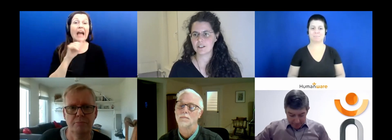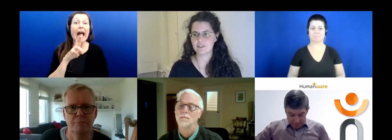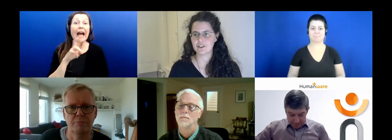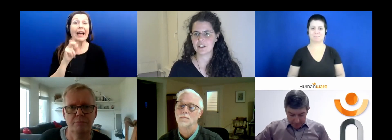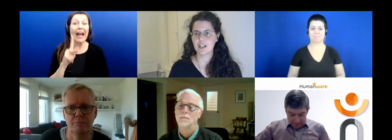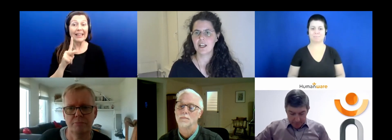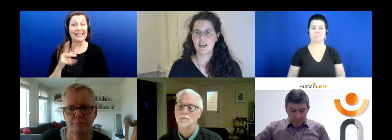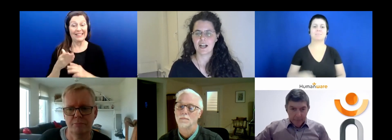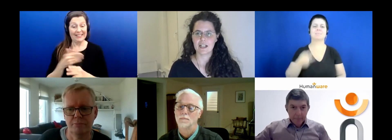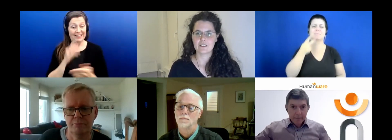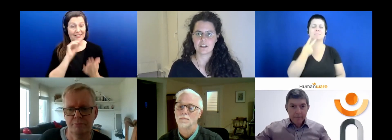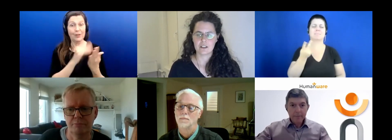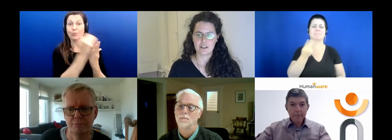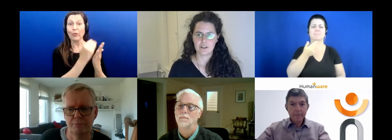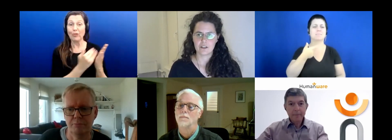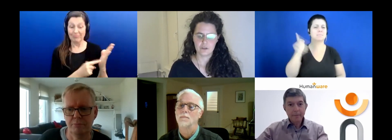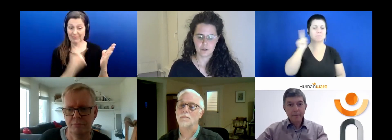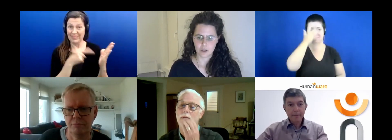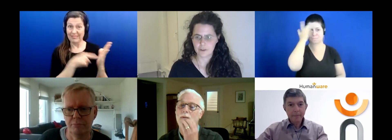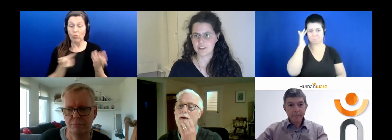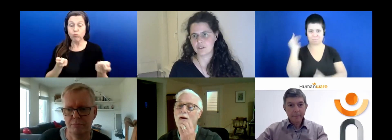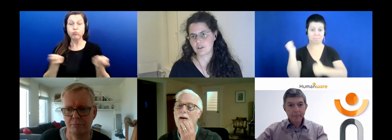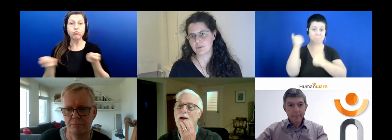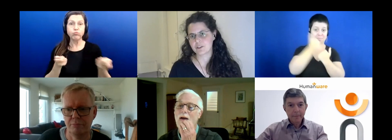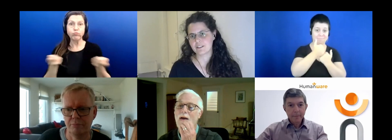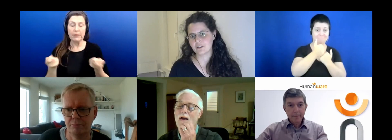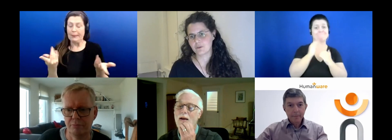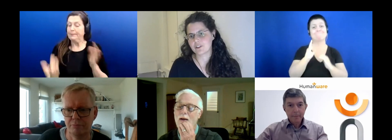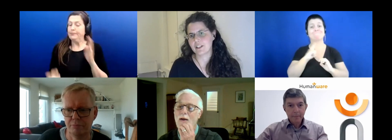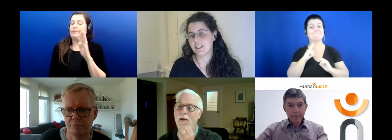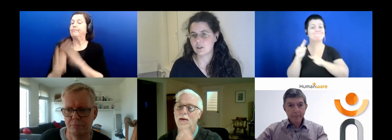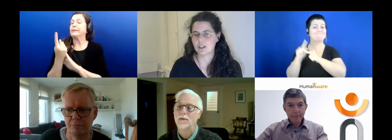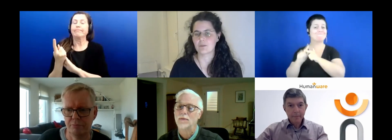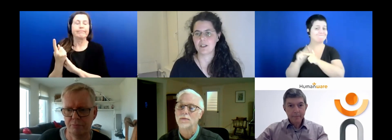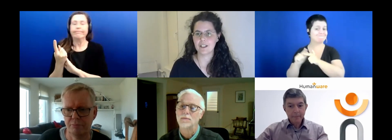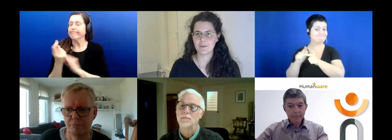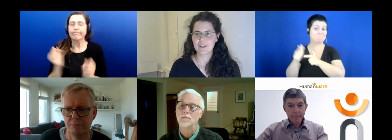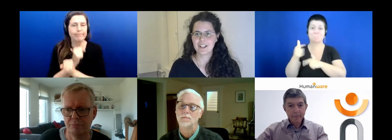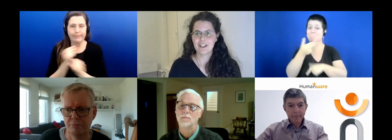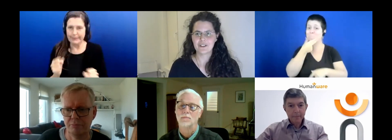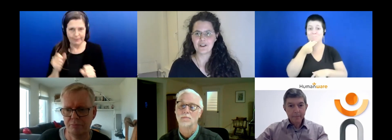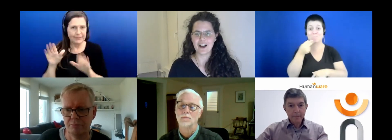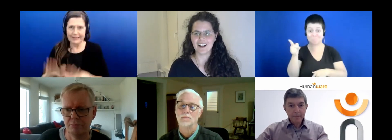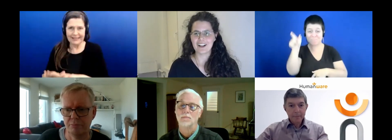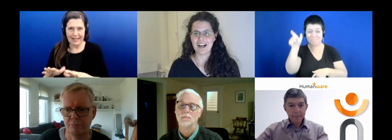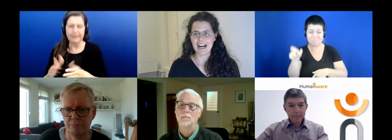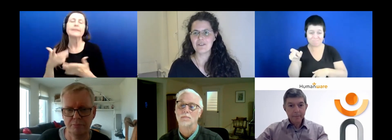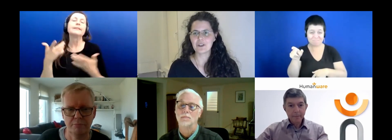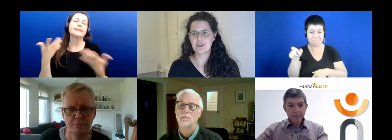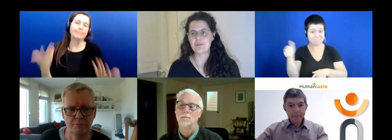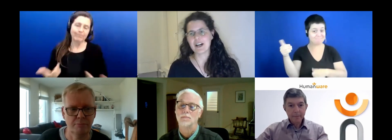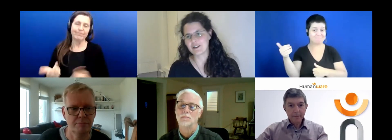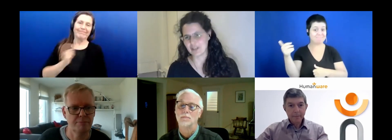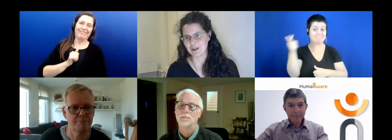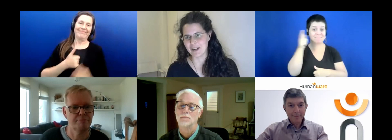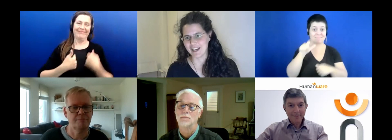chairing this session. And due to unforeseen circumstances, unfortunately, he could not be here. So I will do